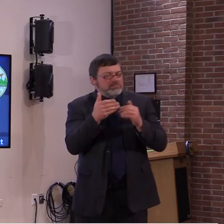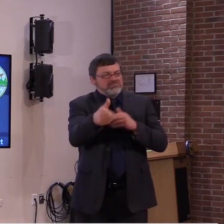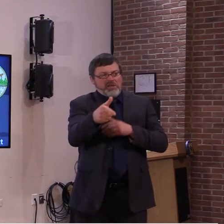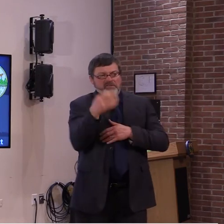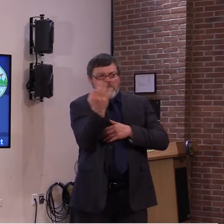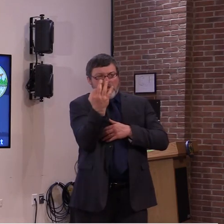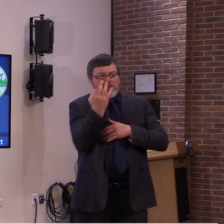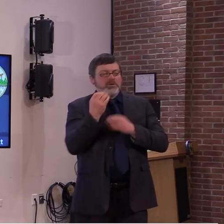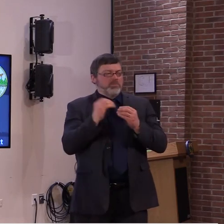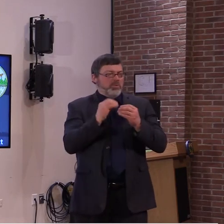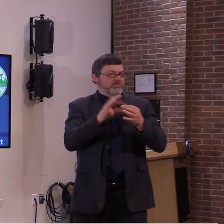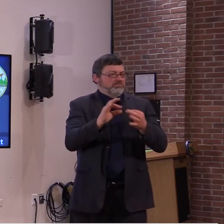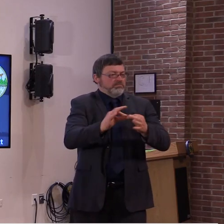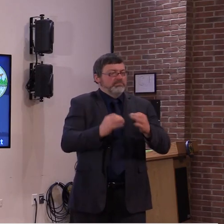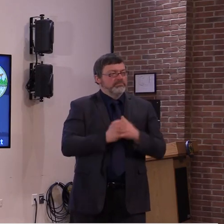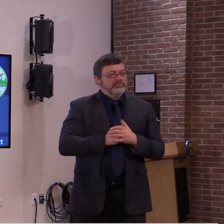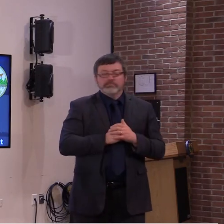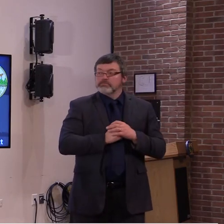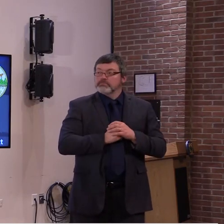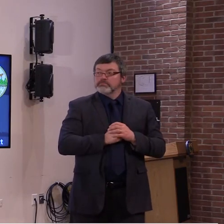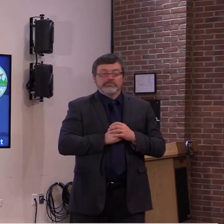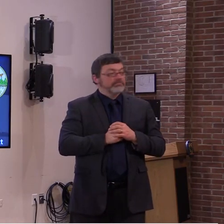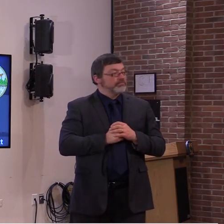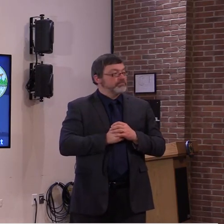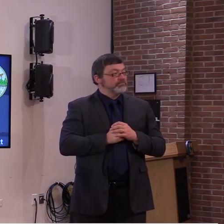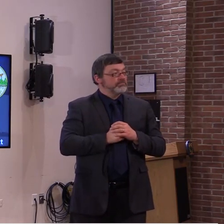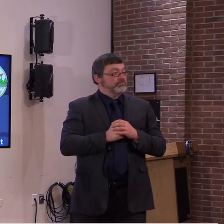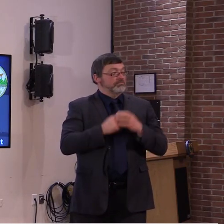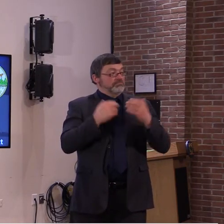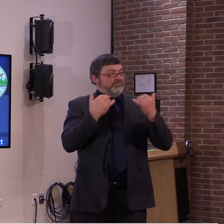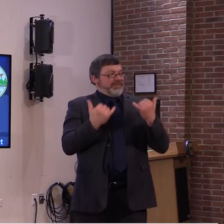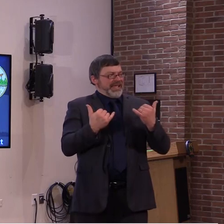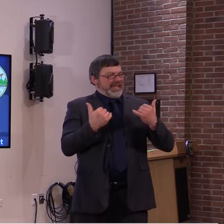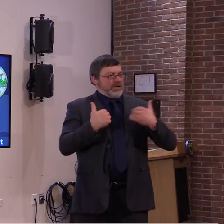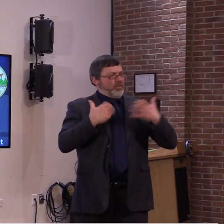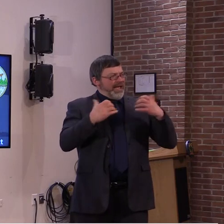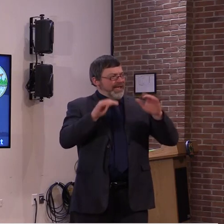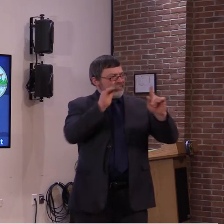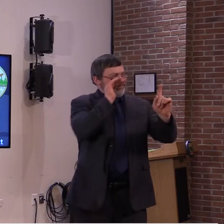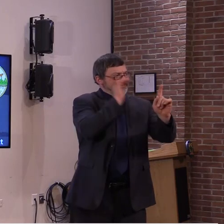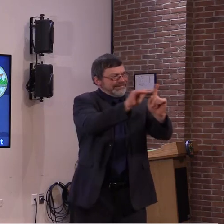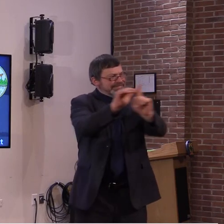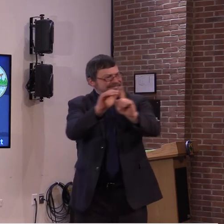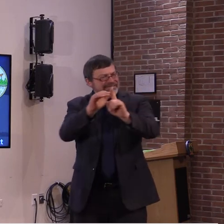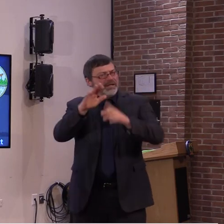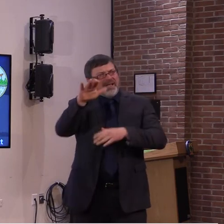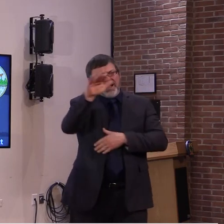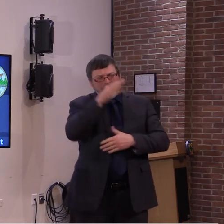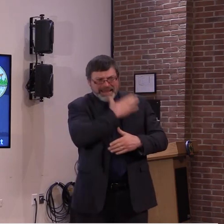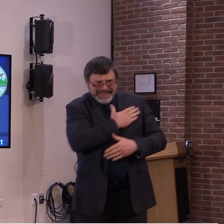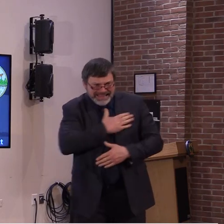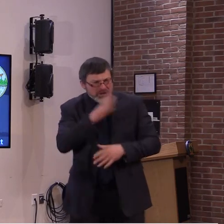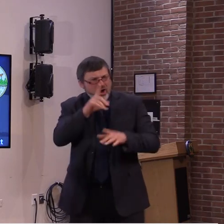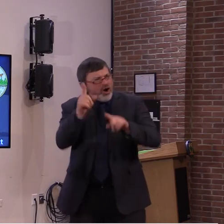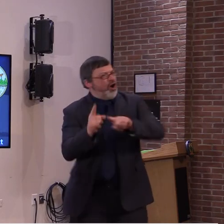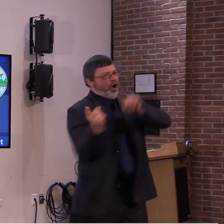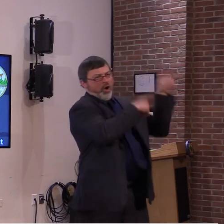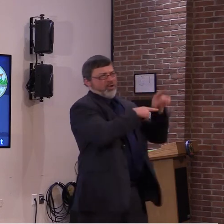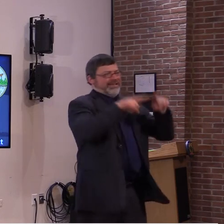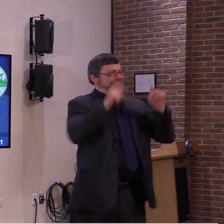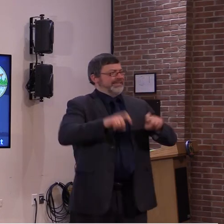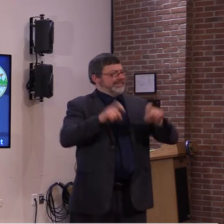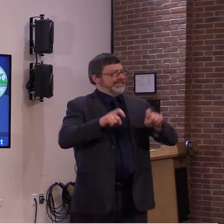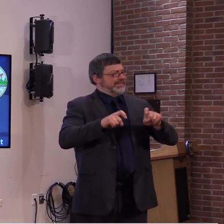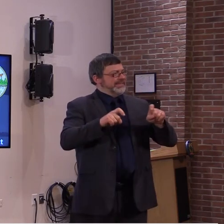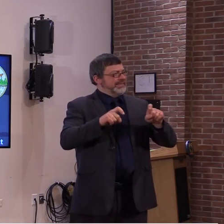time is to get tested. Whether you gathered with a single household, whether you broke the